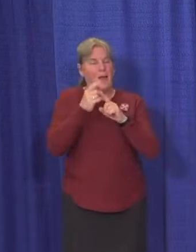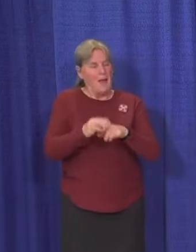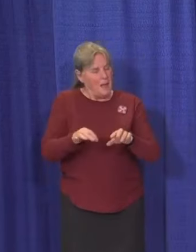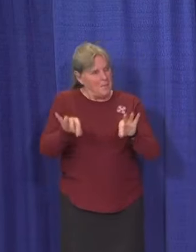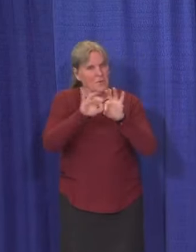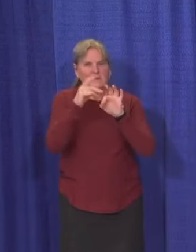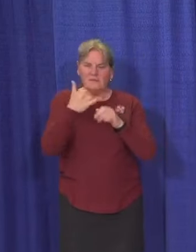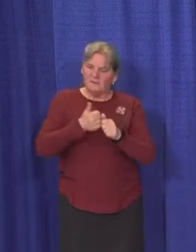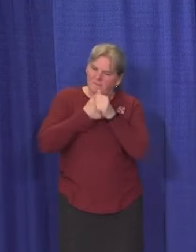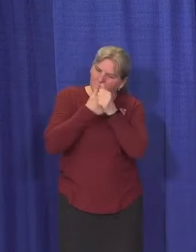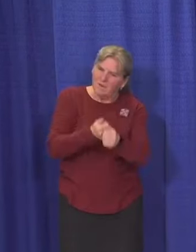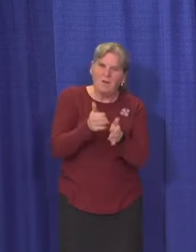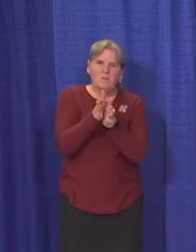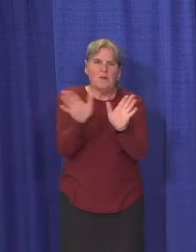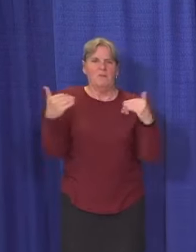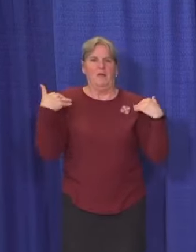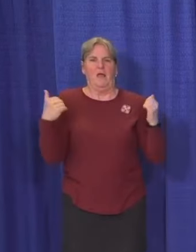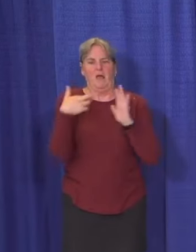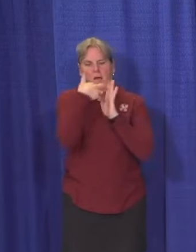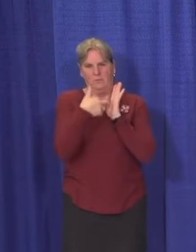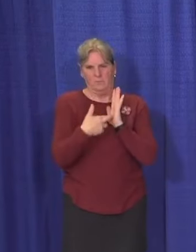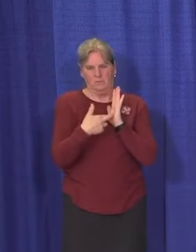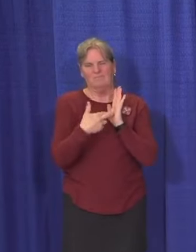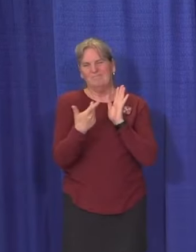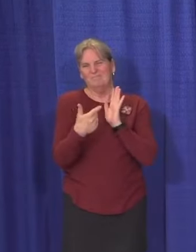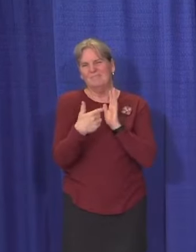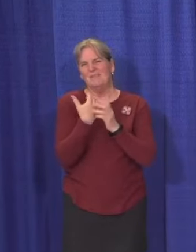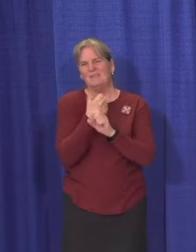public health measures, the safe 6+1,